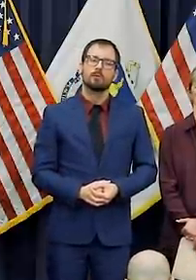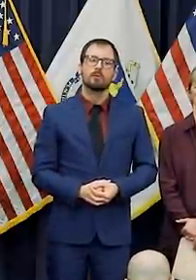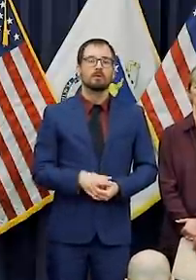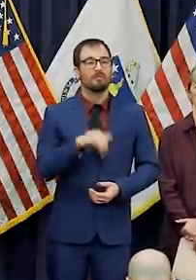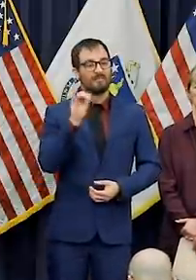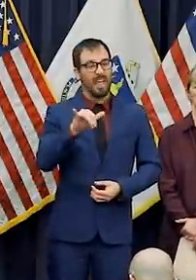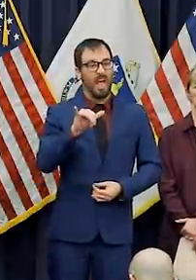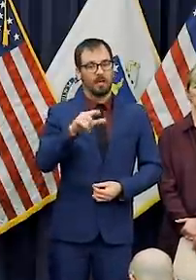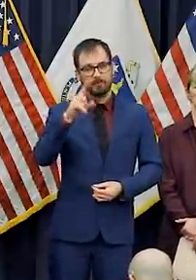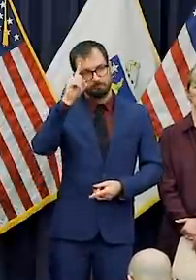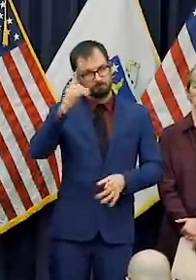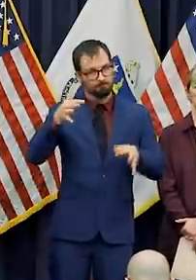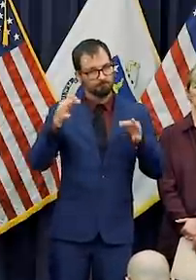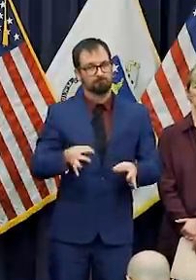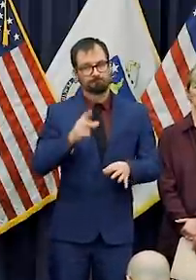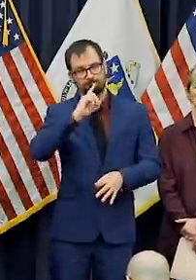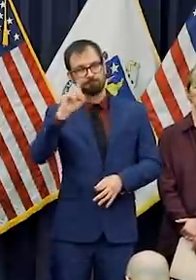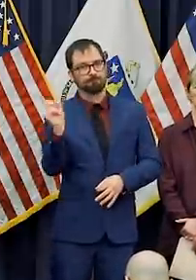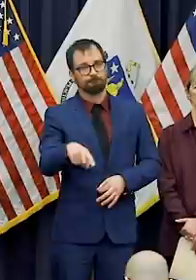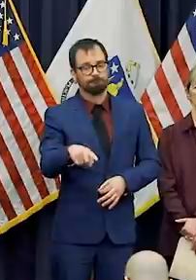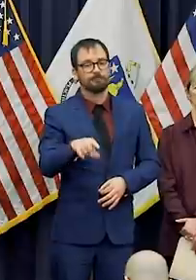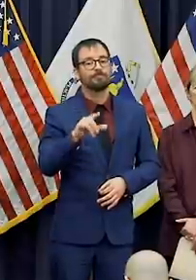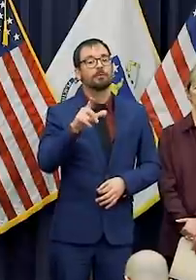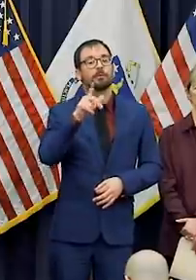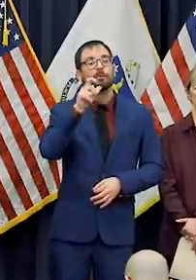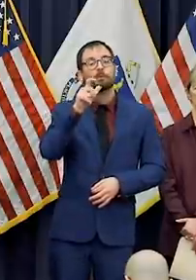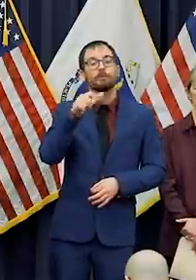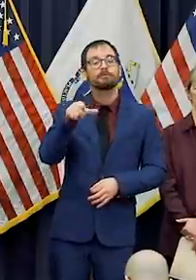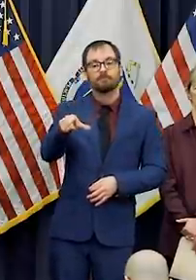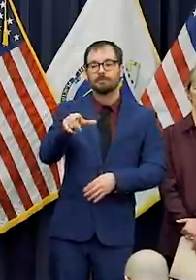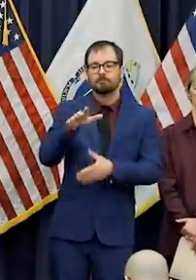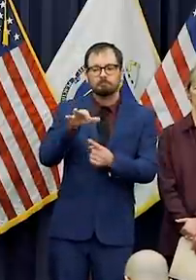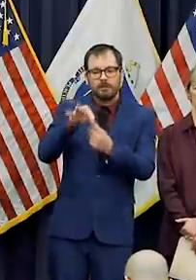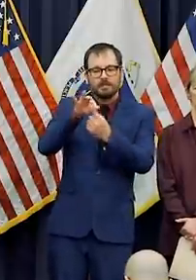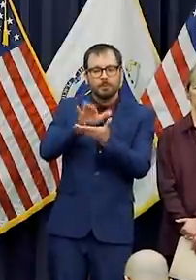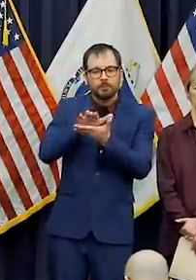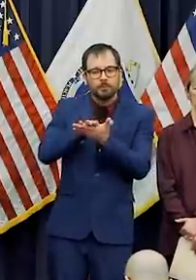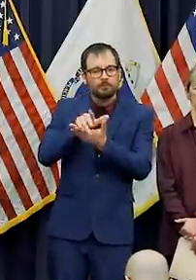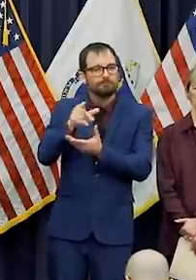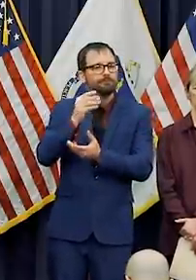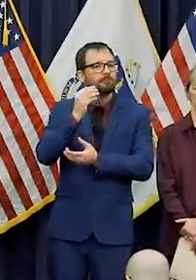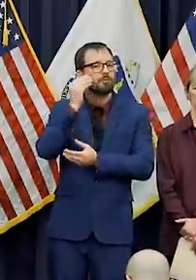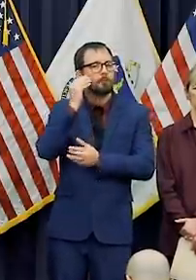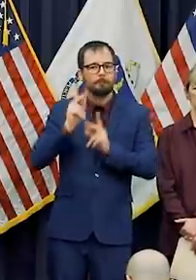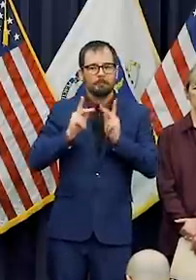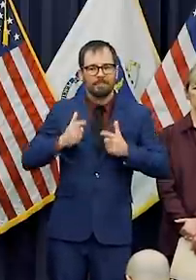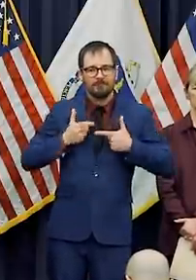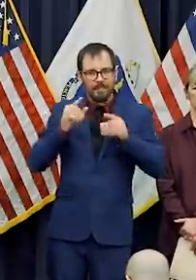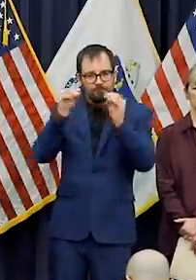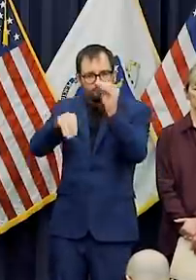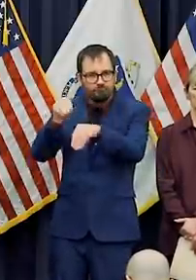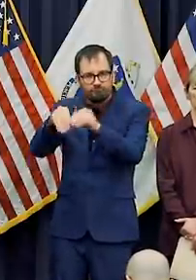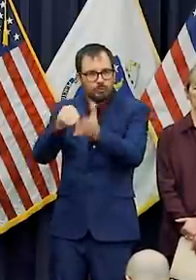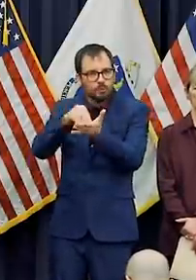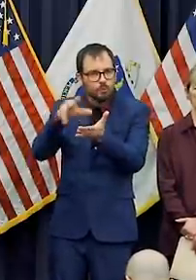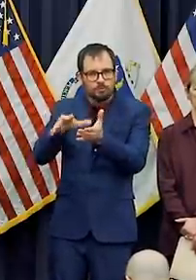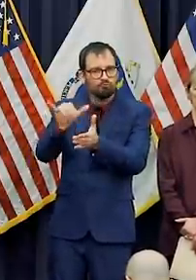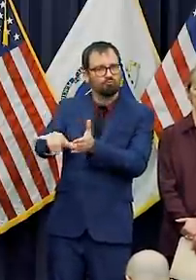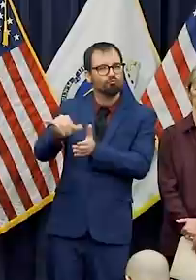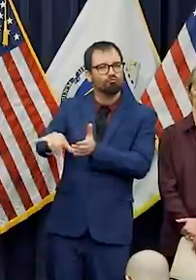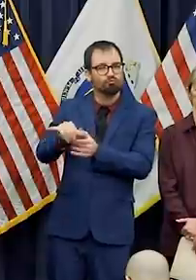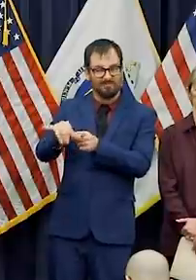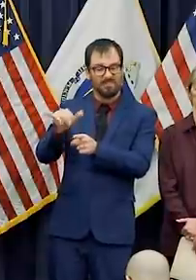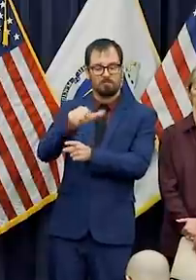special needs students or other group homes. At the same time, EEC will prioritize the maintenance and expansion